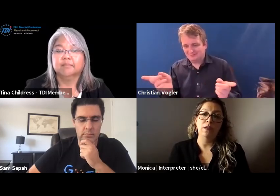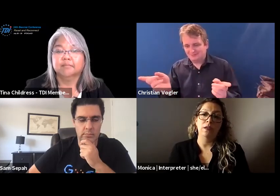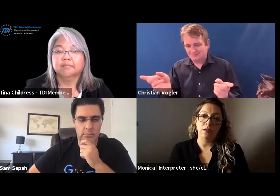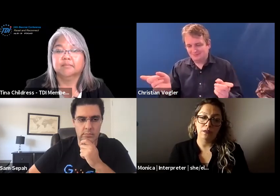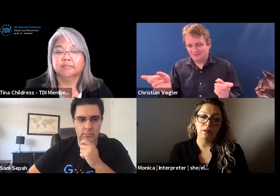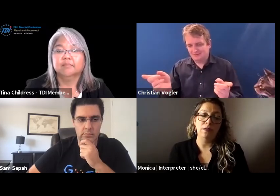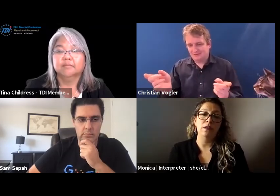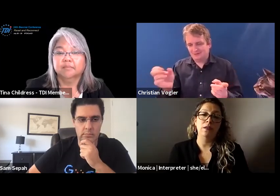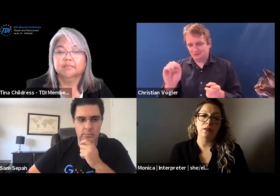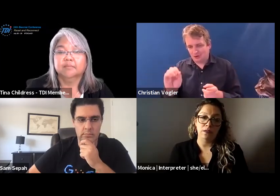sign.